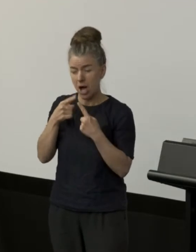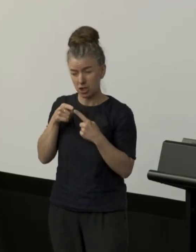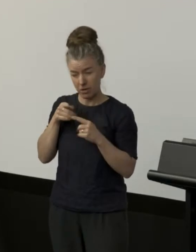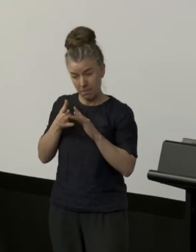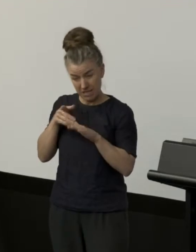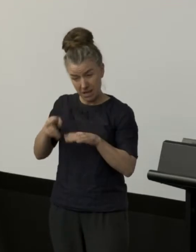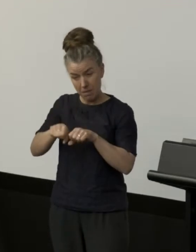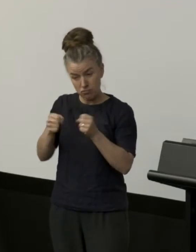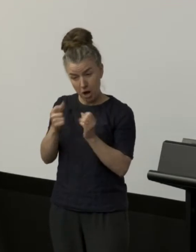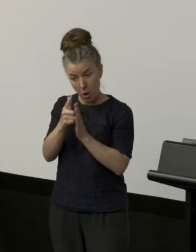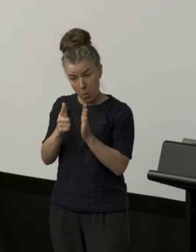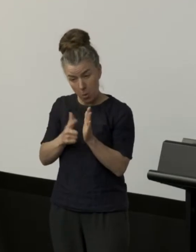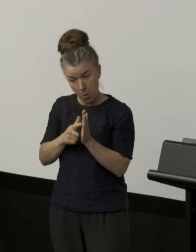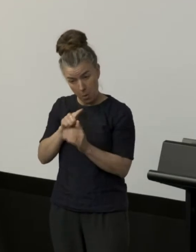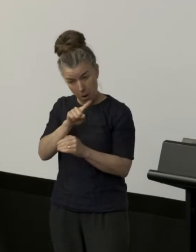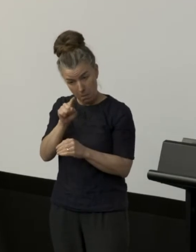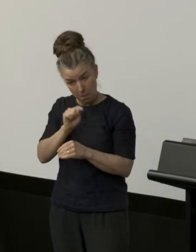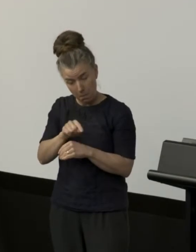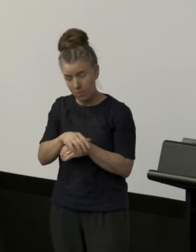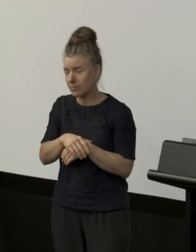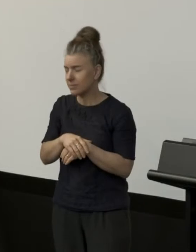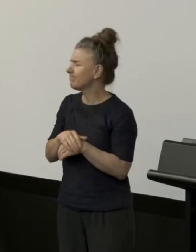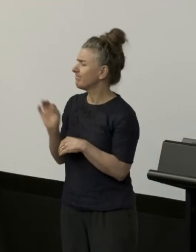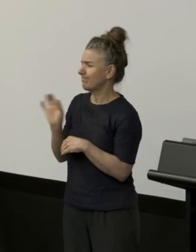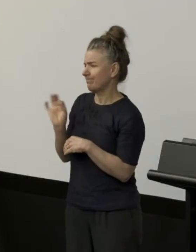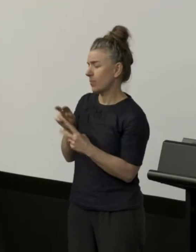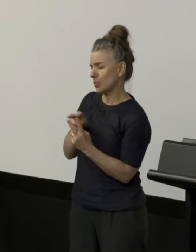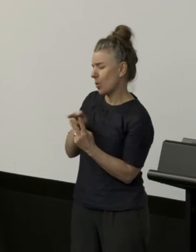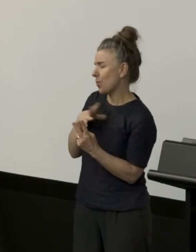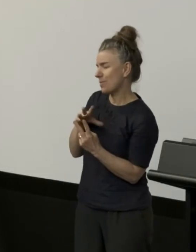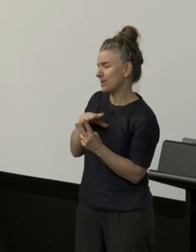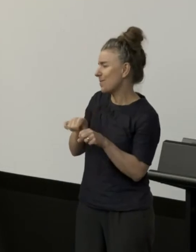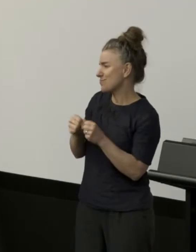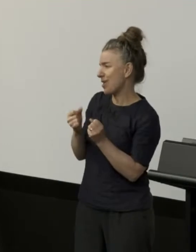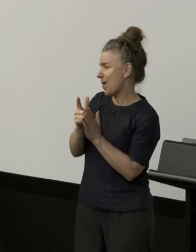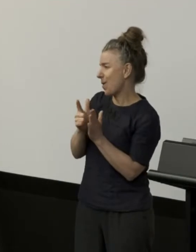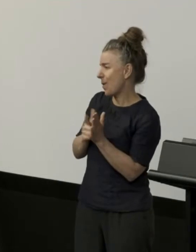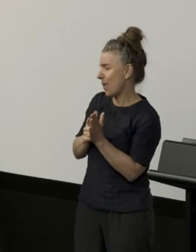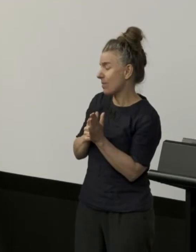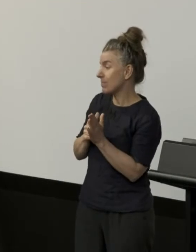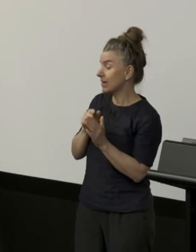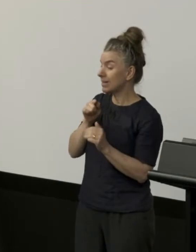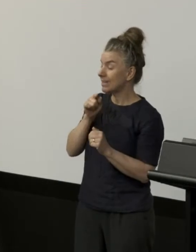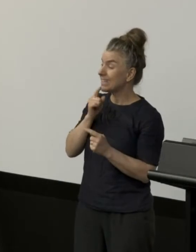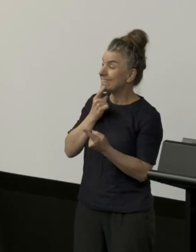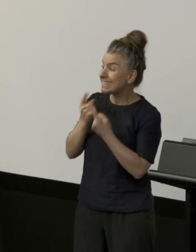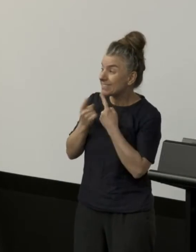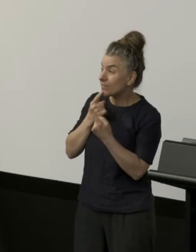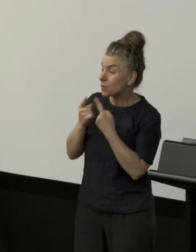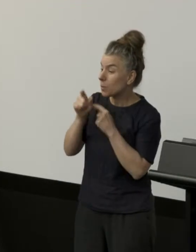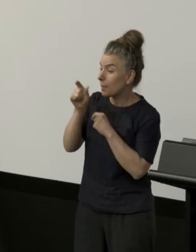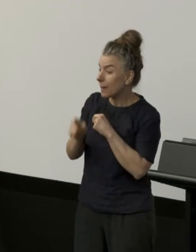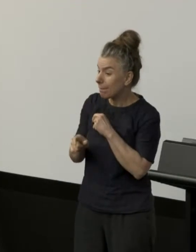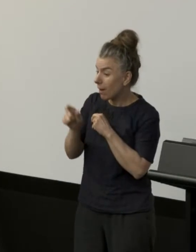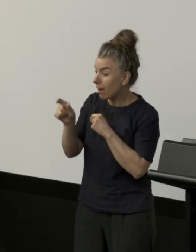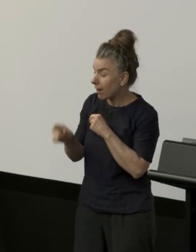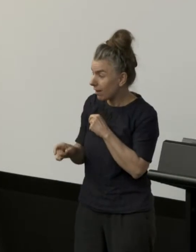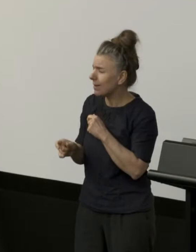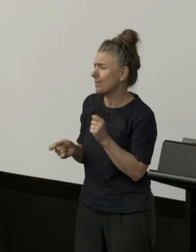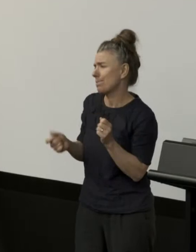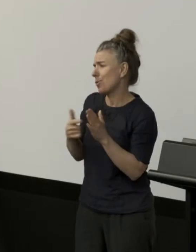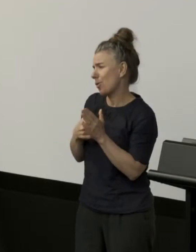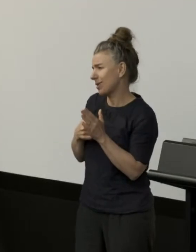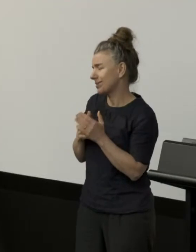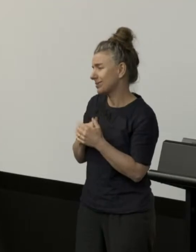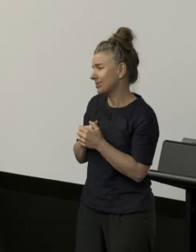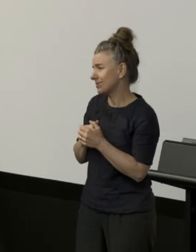didn't break any laws, and again, I just want to reiterate that case interview is really important, and that there